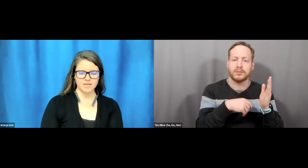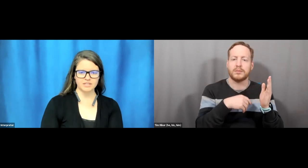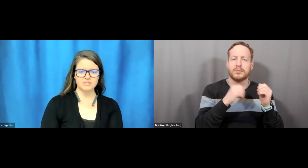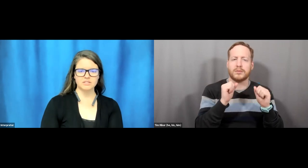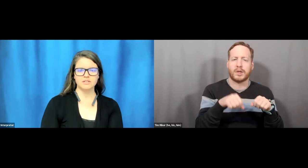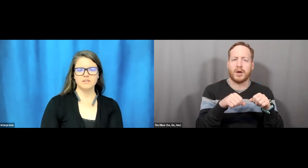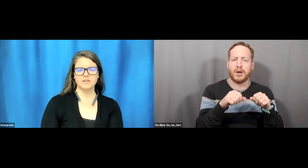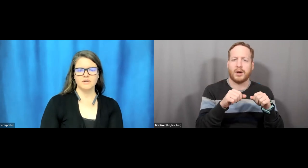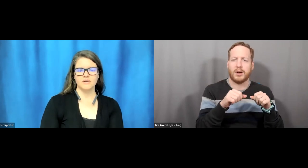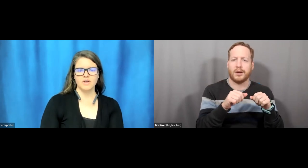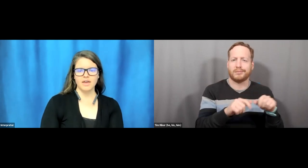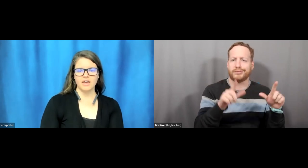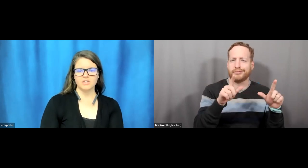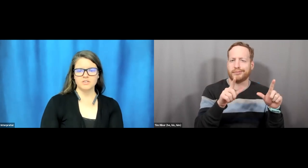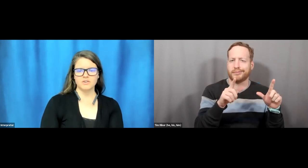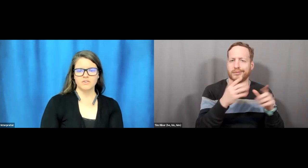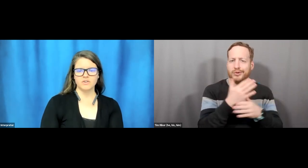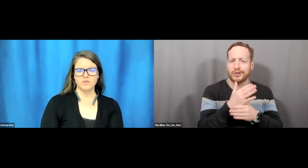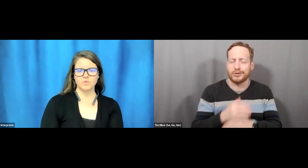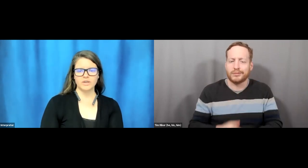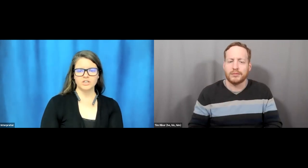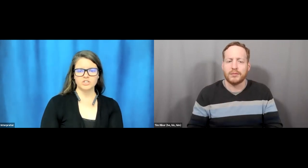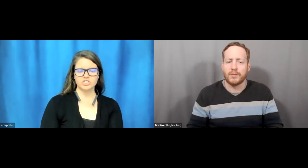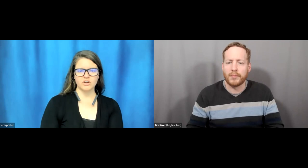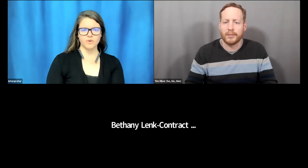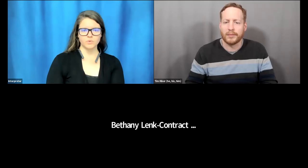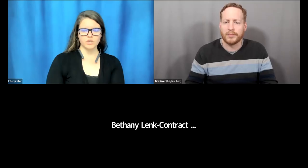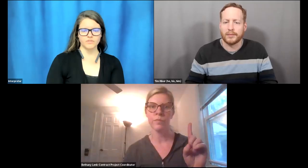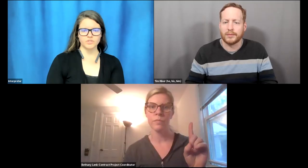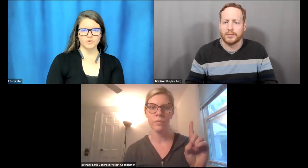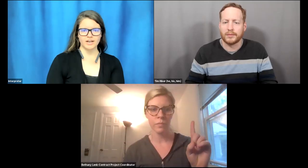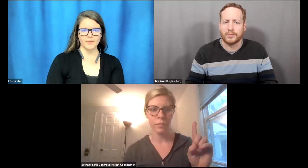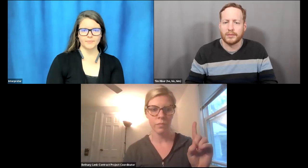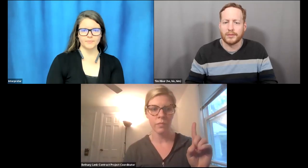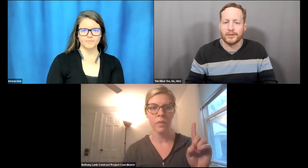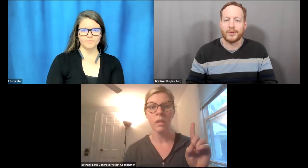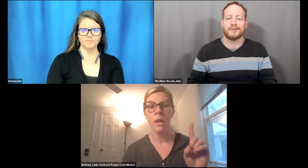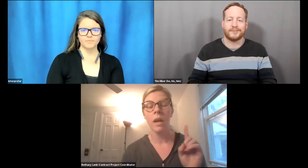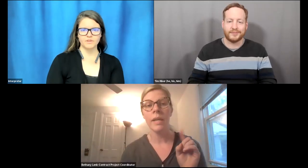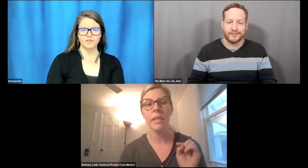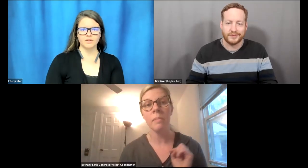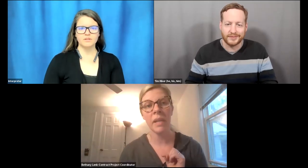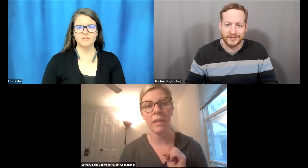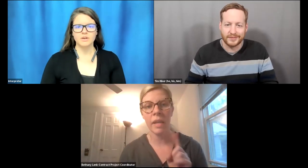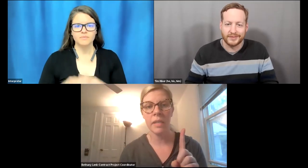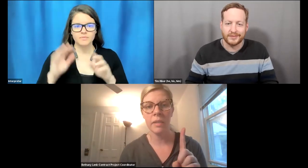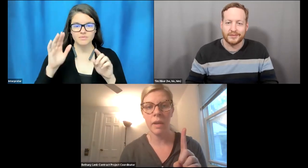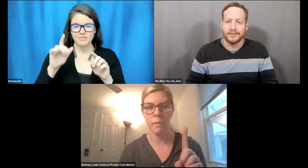minutes and we can share those on the screen now. I need a minute. I need